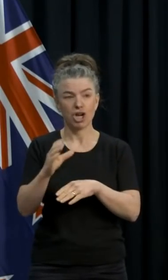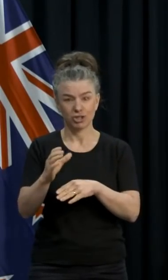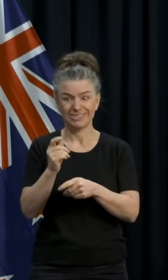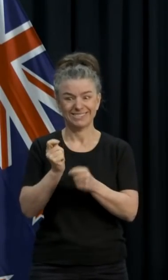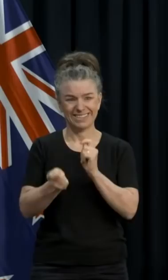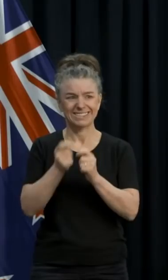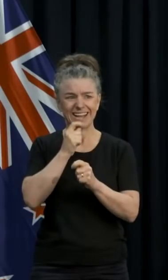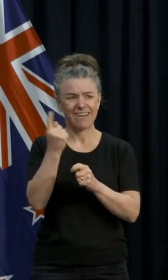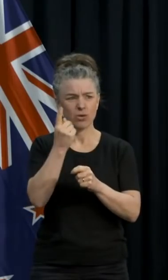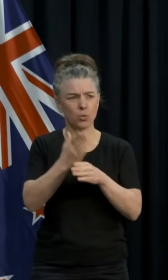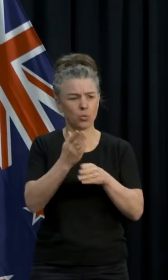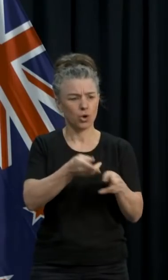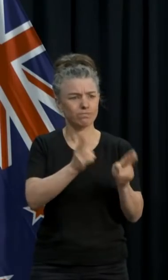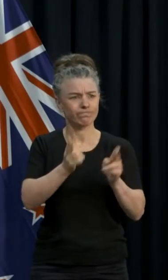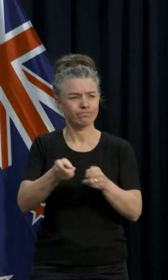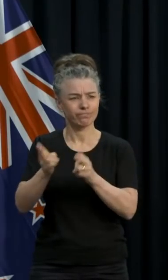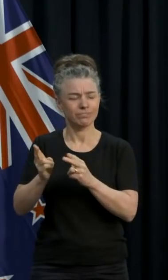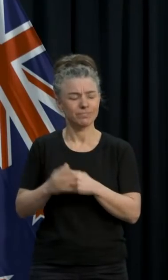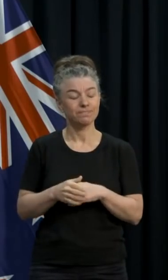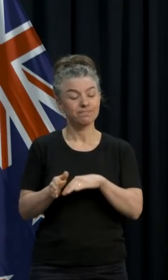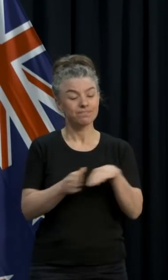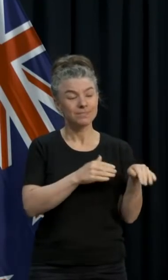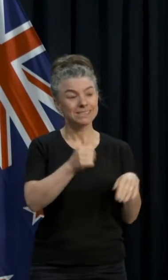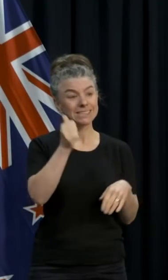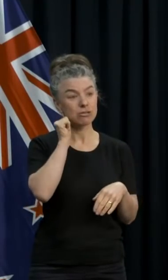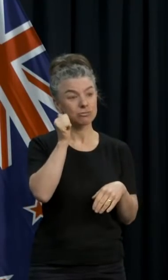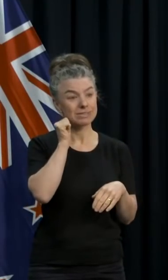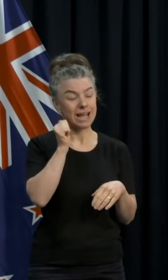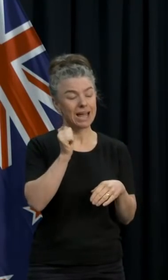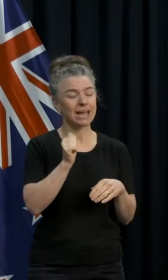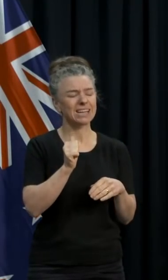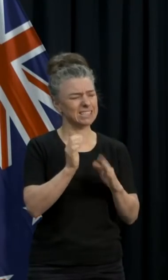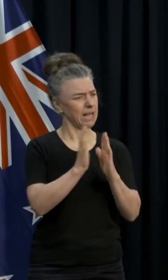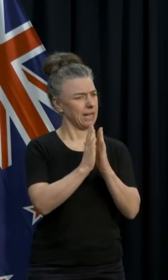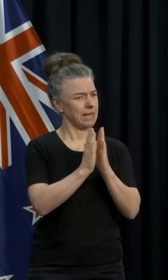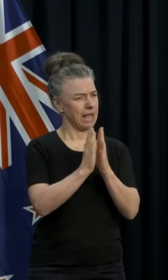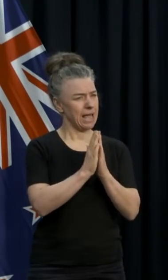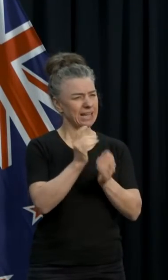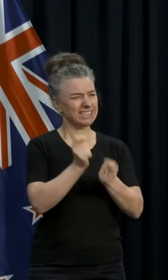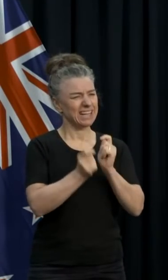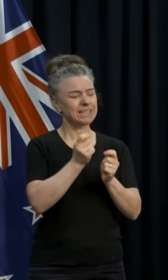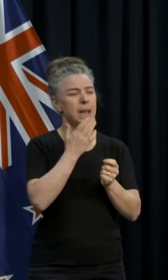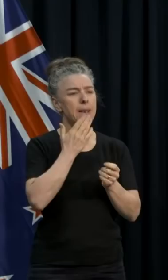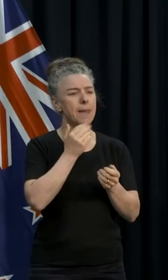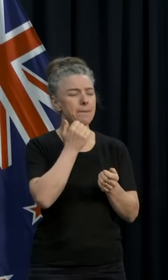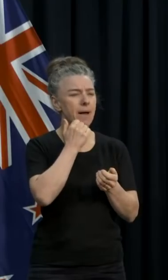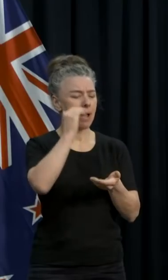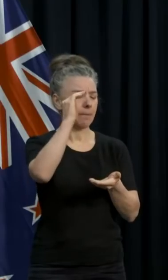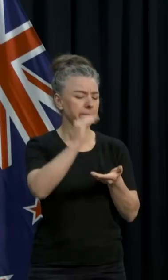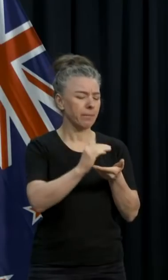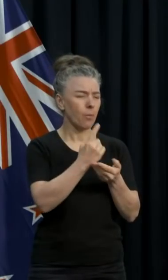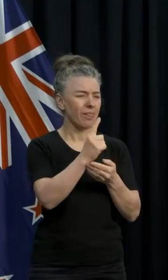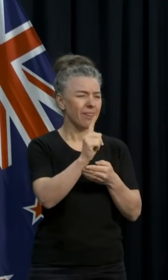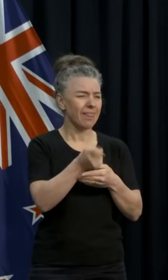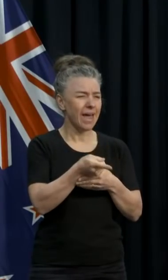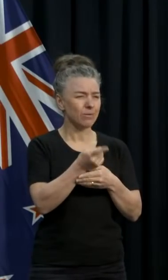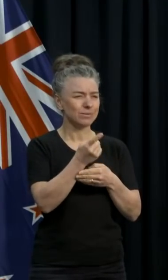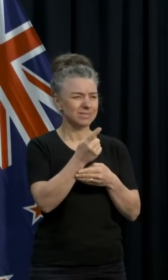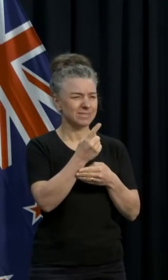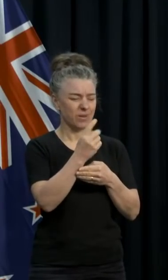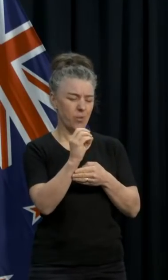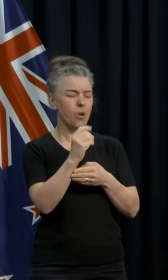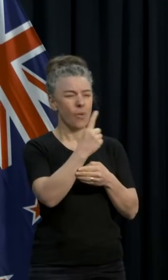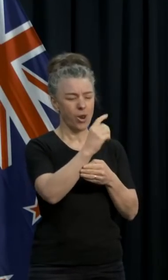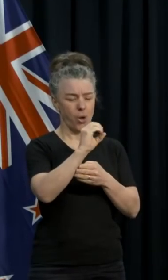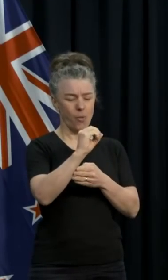And finally, our testing yesterday, being a Sunday, somewhat lower testing numbers, 1,043 processed by the laboratories, and